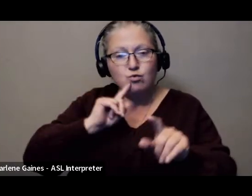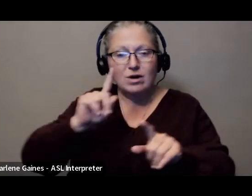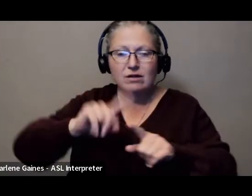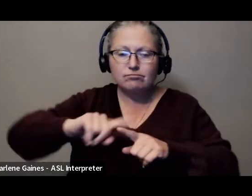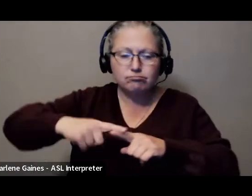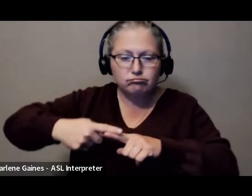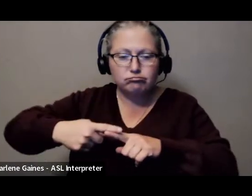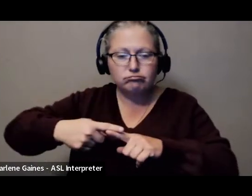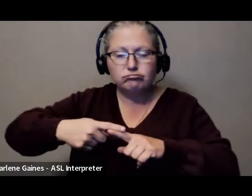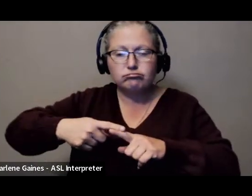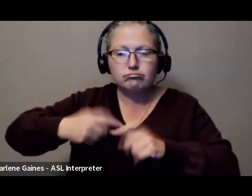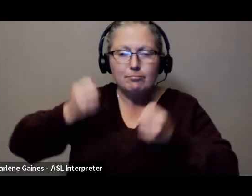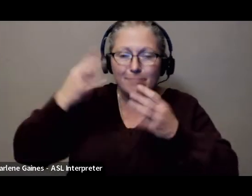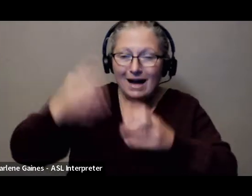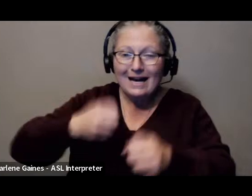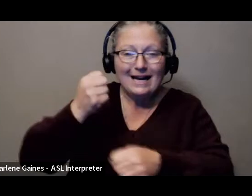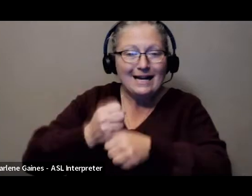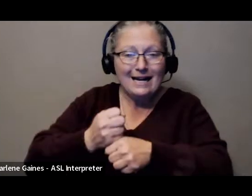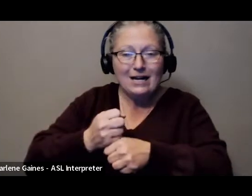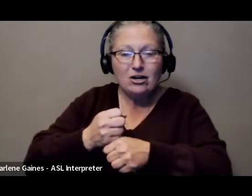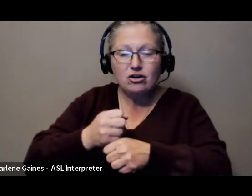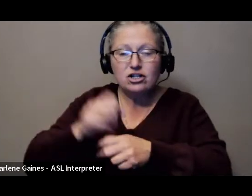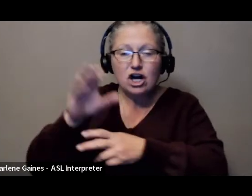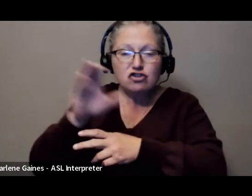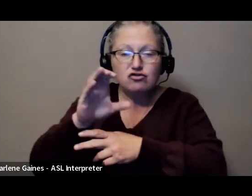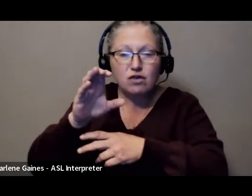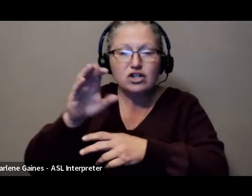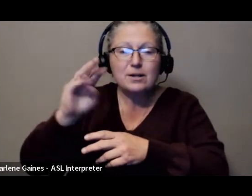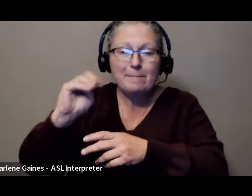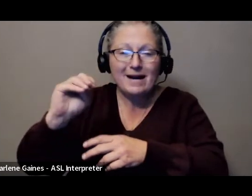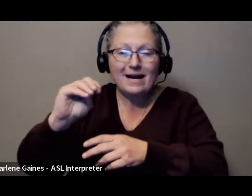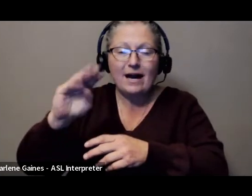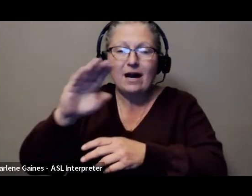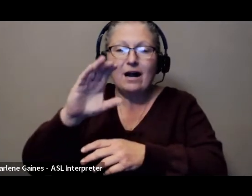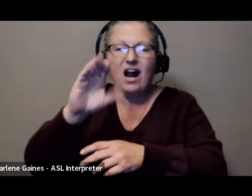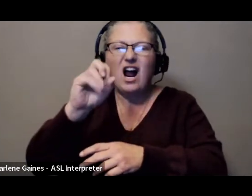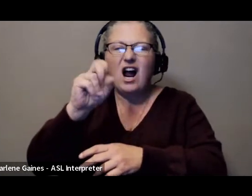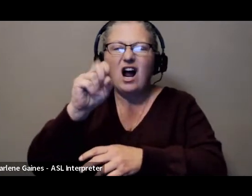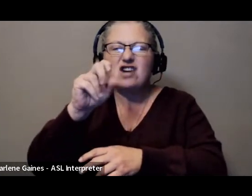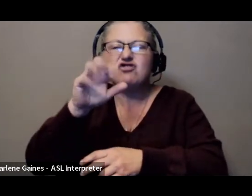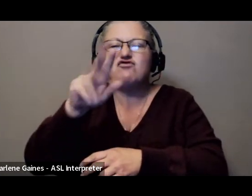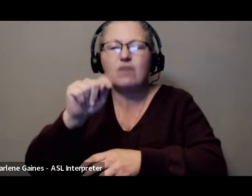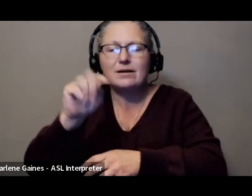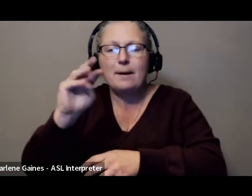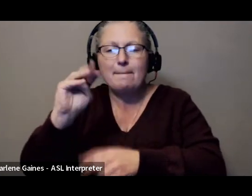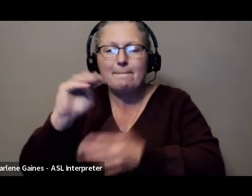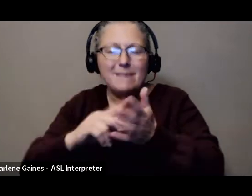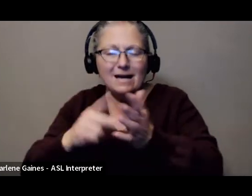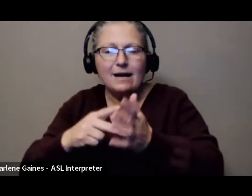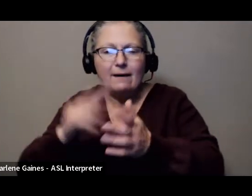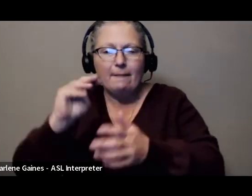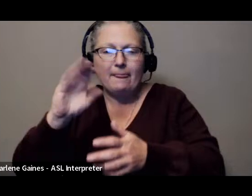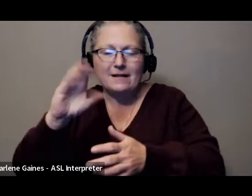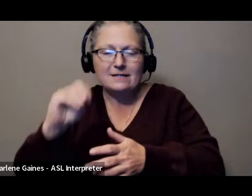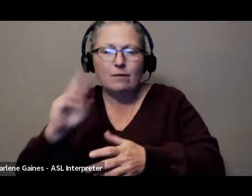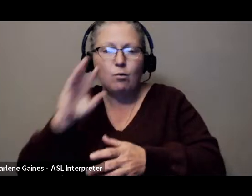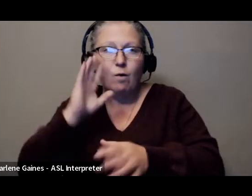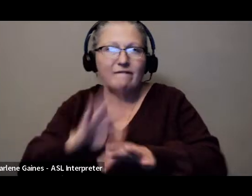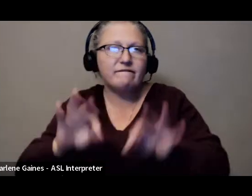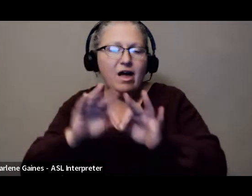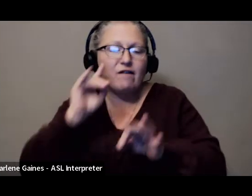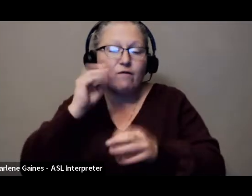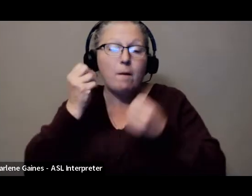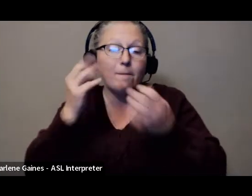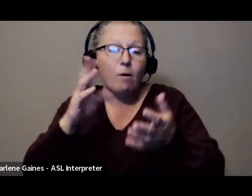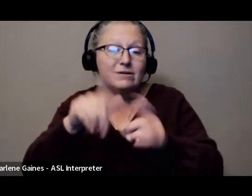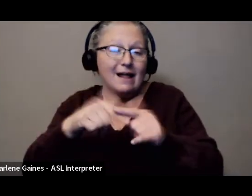executed over many years constructing meaning. I think it will have a lot of value for our middle school multilingual learners, and would appreciate